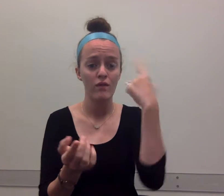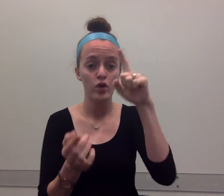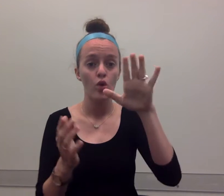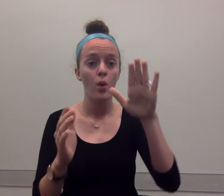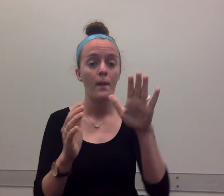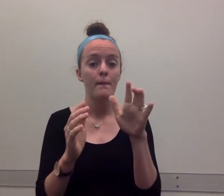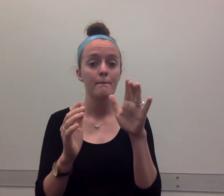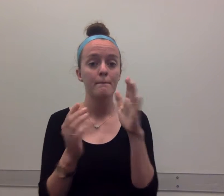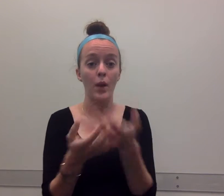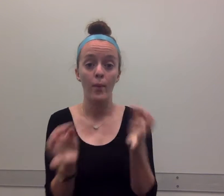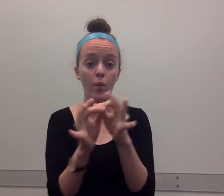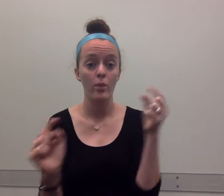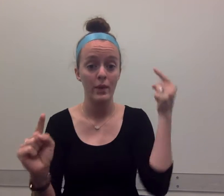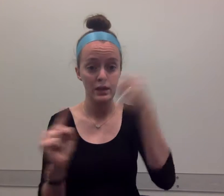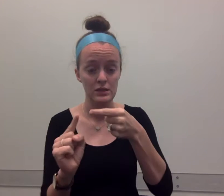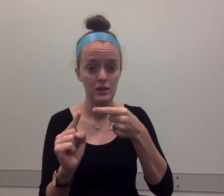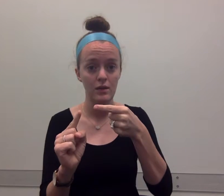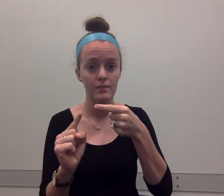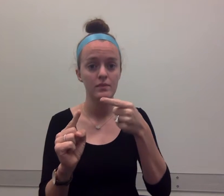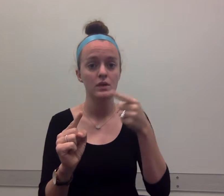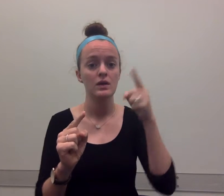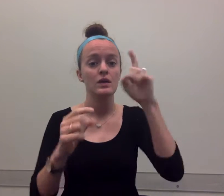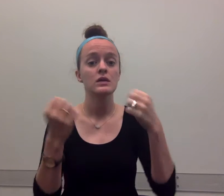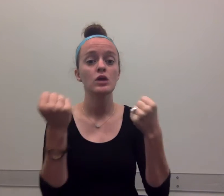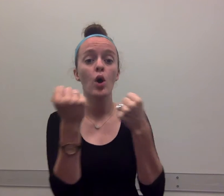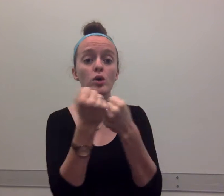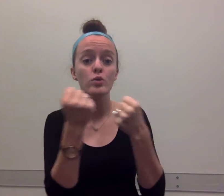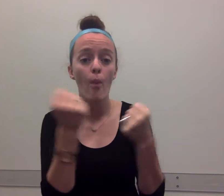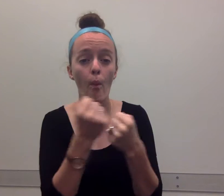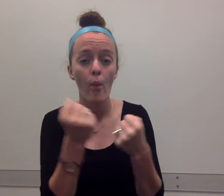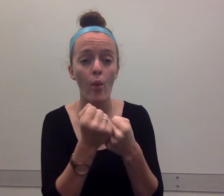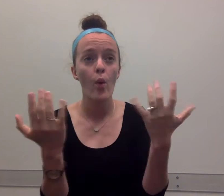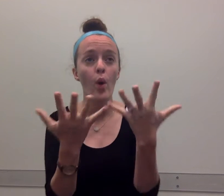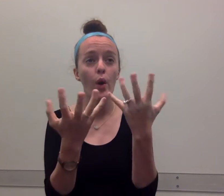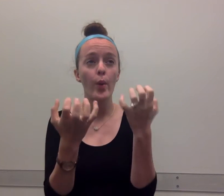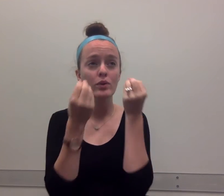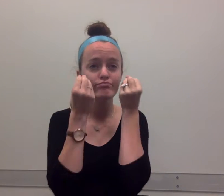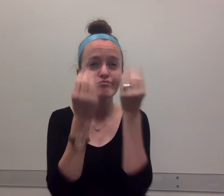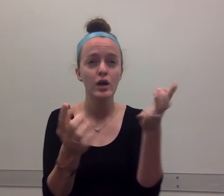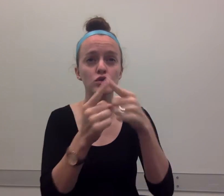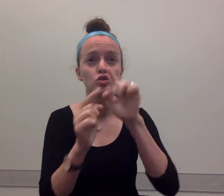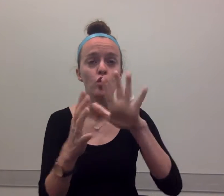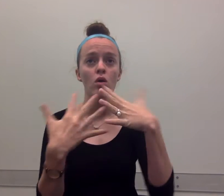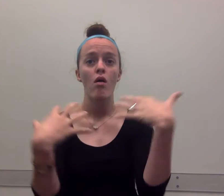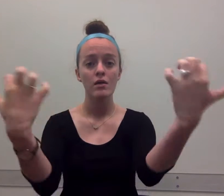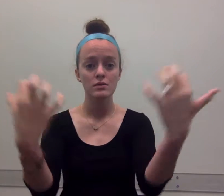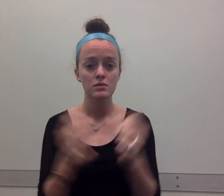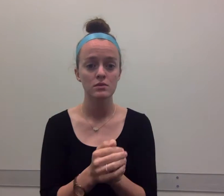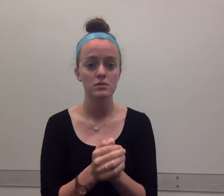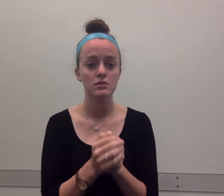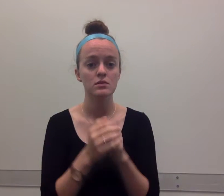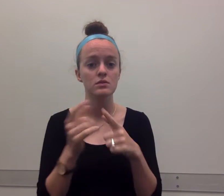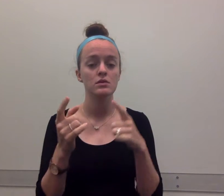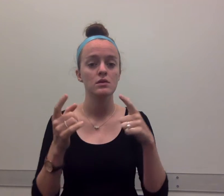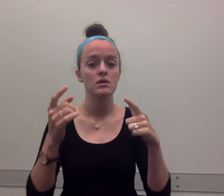content is going to support whatever it is that you're trying to get across to your audience. It also involves audience